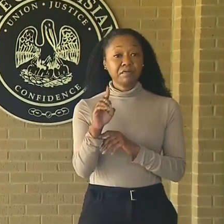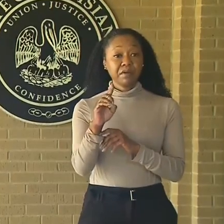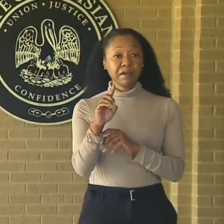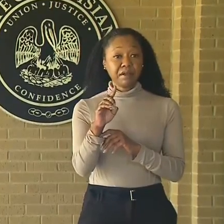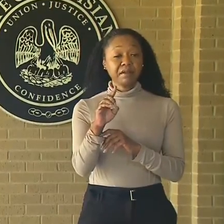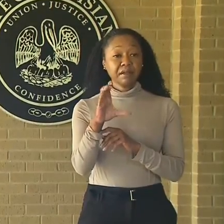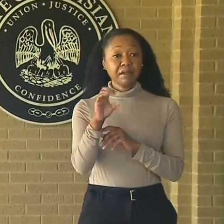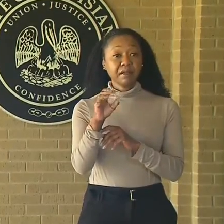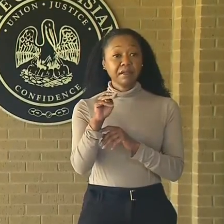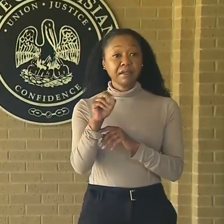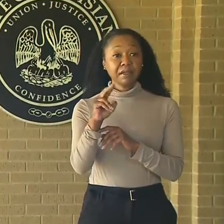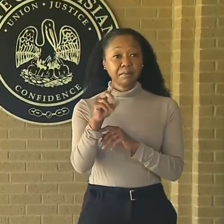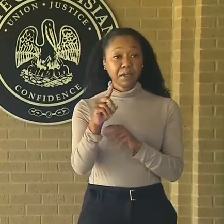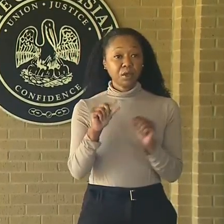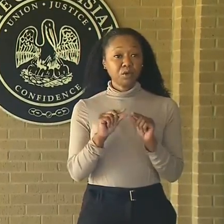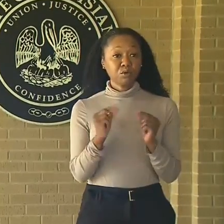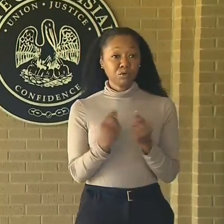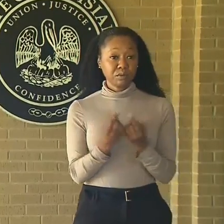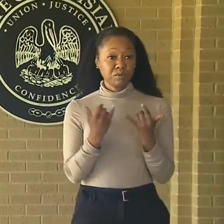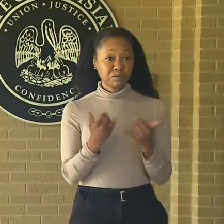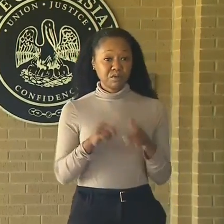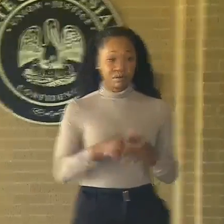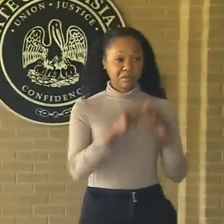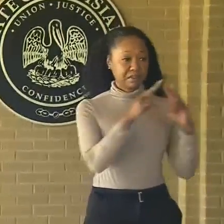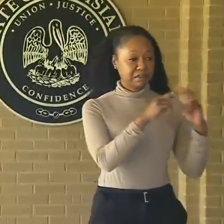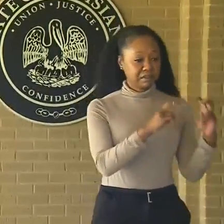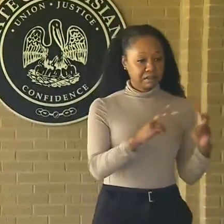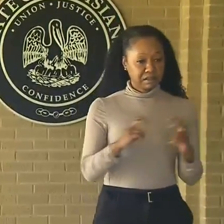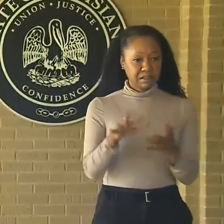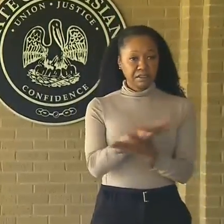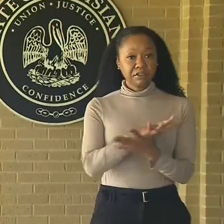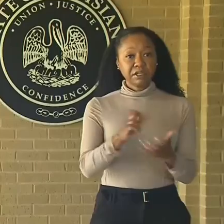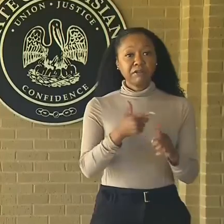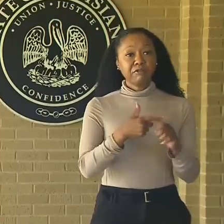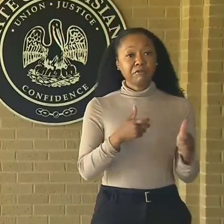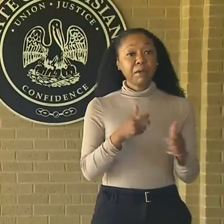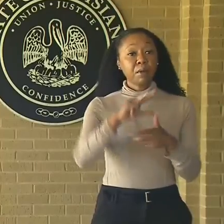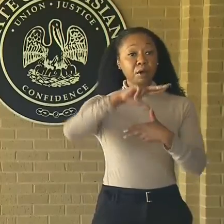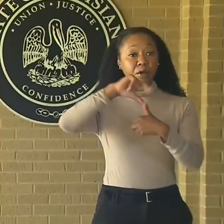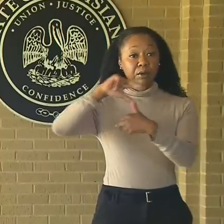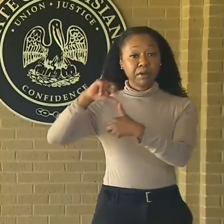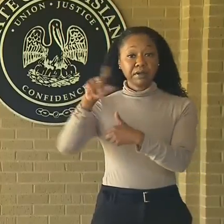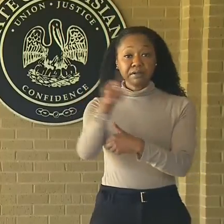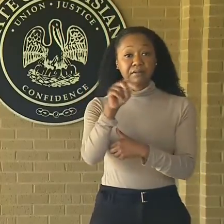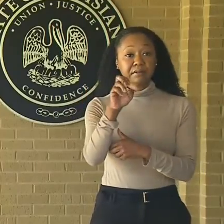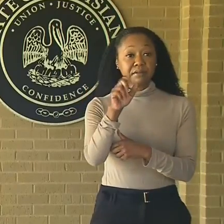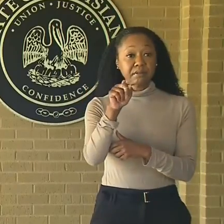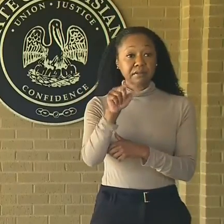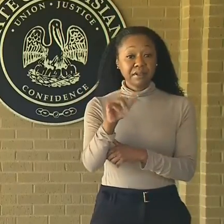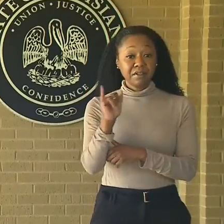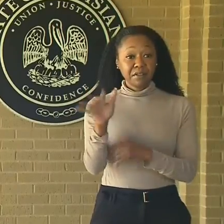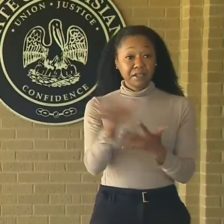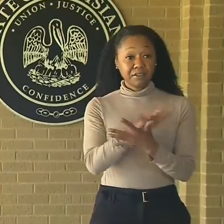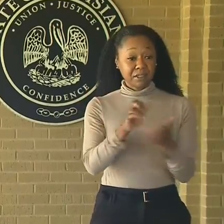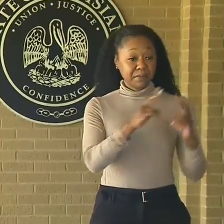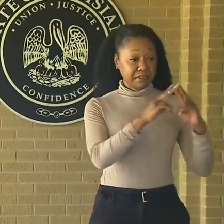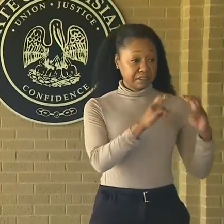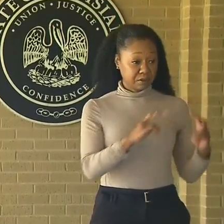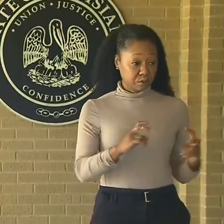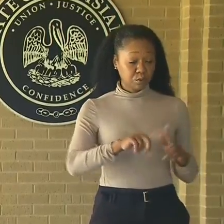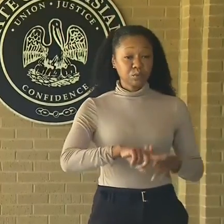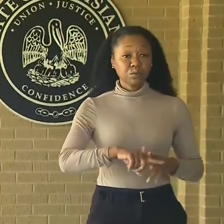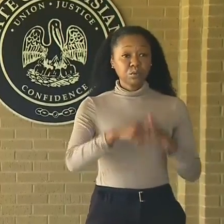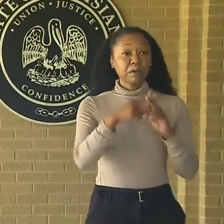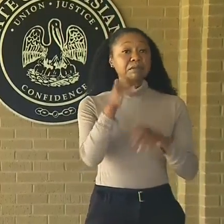Group, and we began to assess the damage from Hurricane Zeta. I can tell you that those damage assessments actually